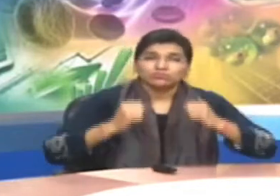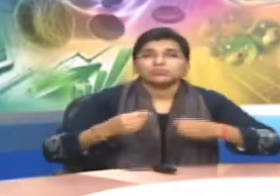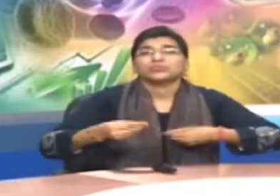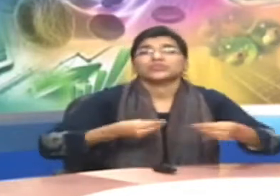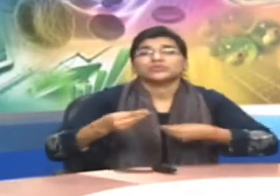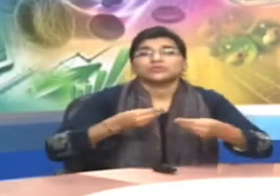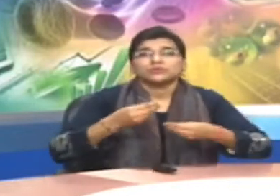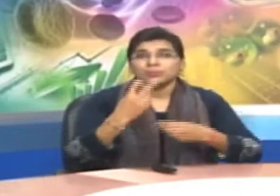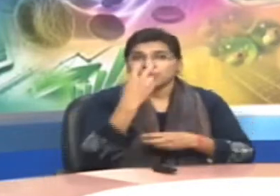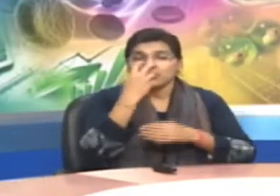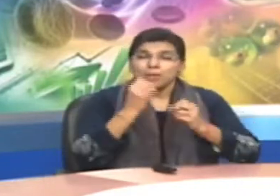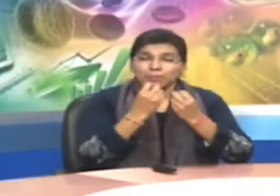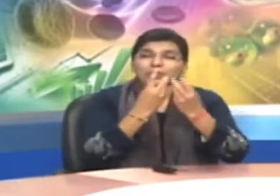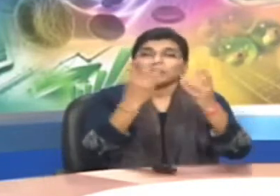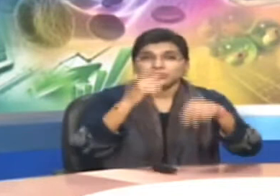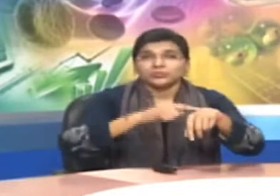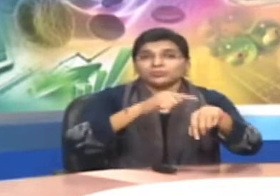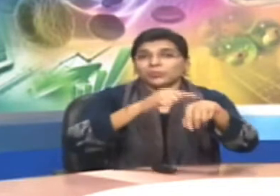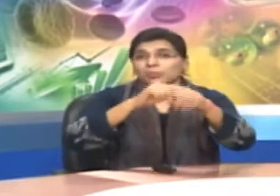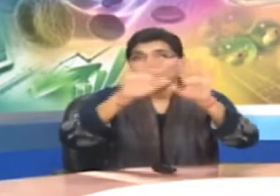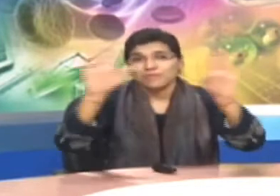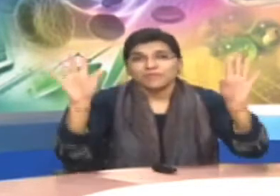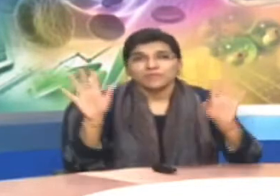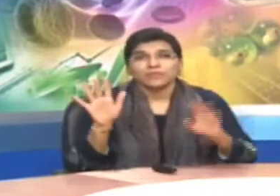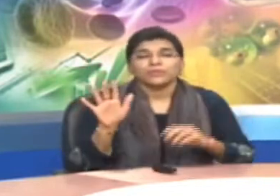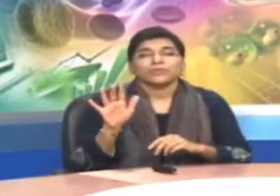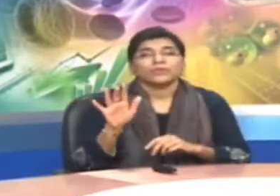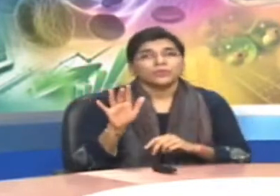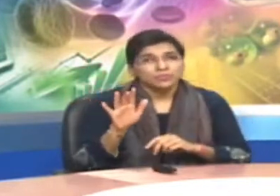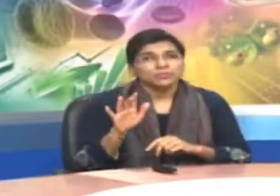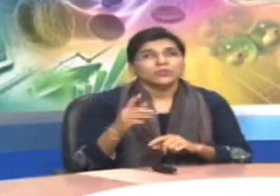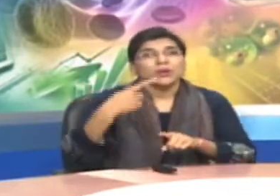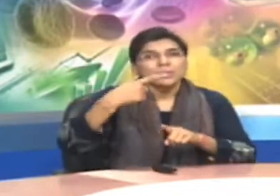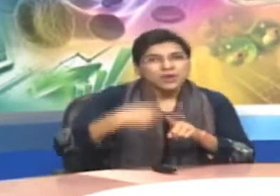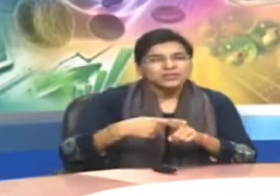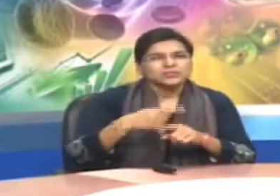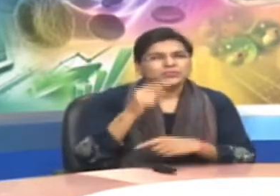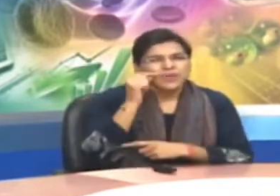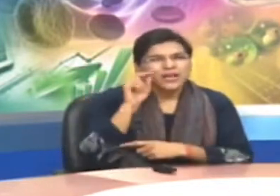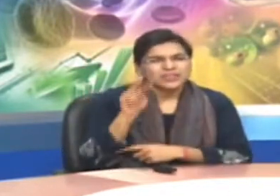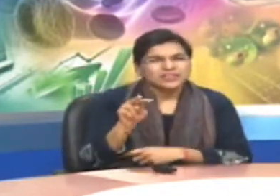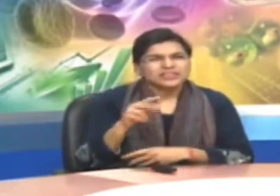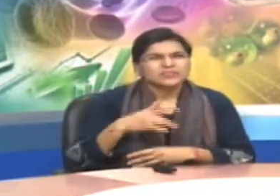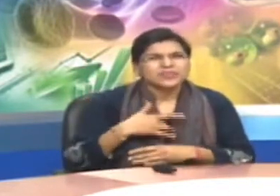pan and bidi shops and spent their days rolling nuts and